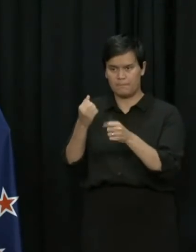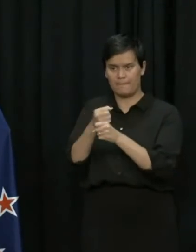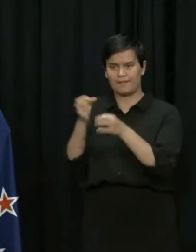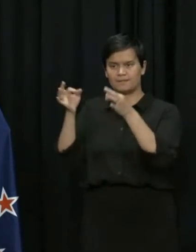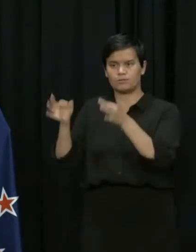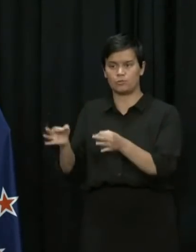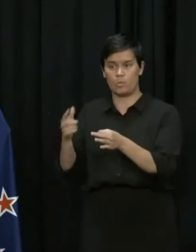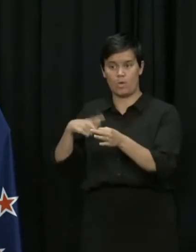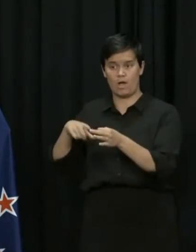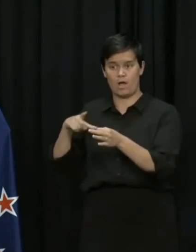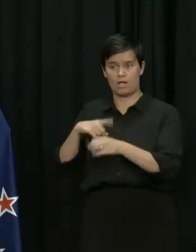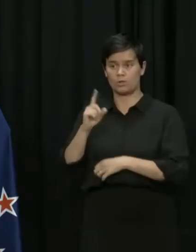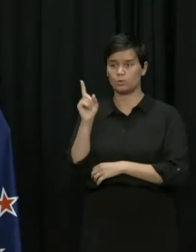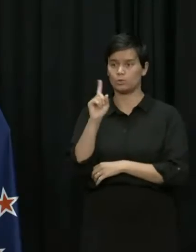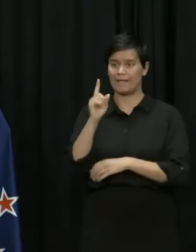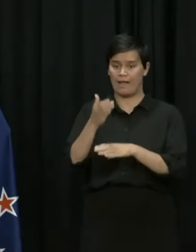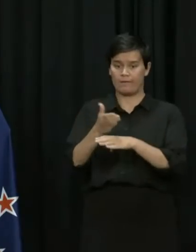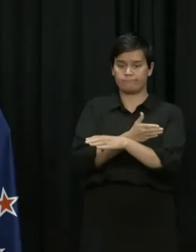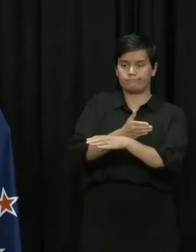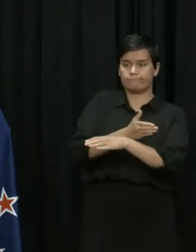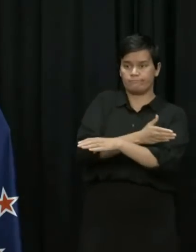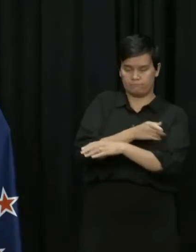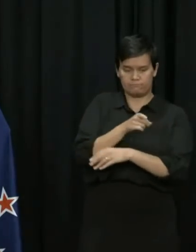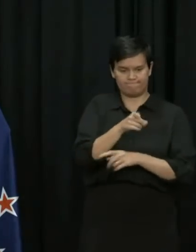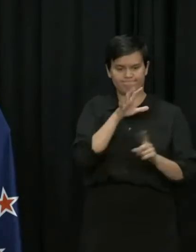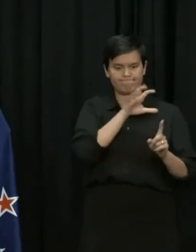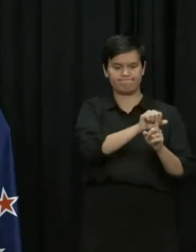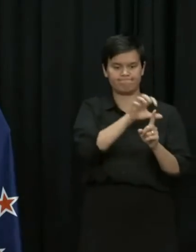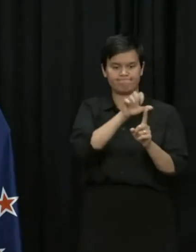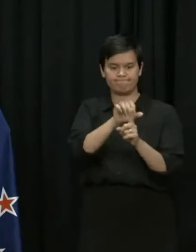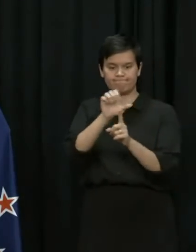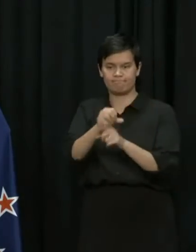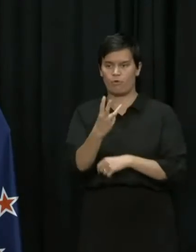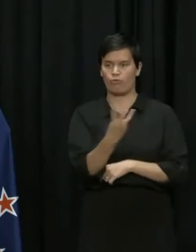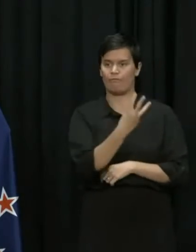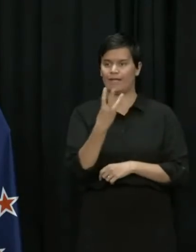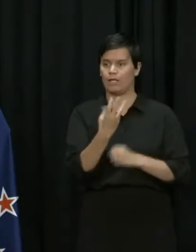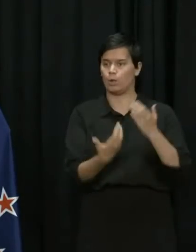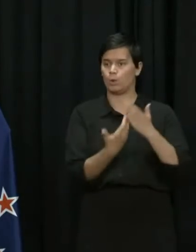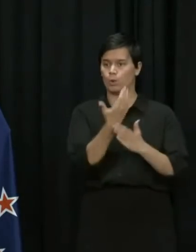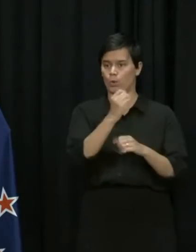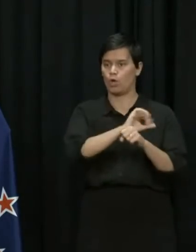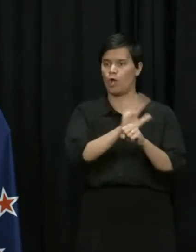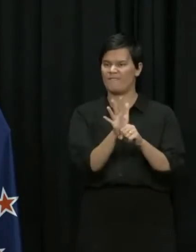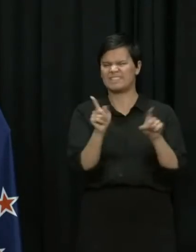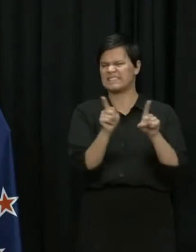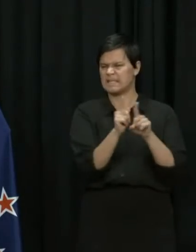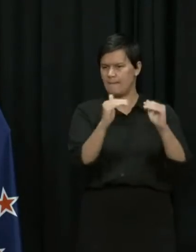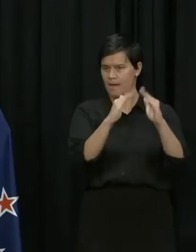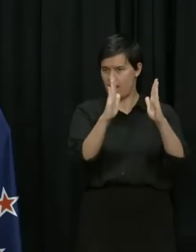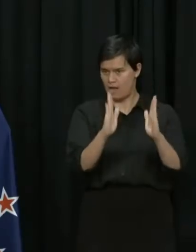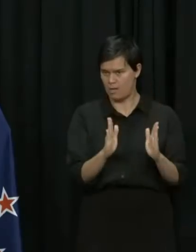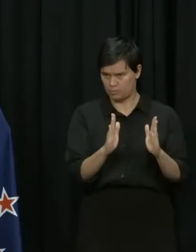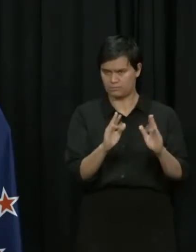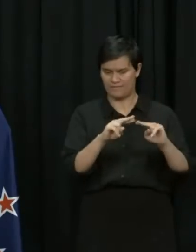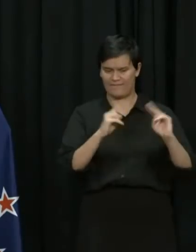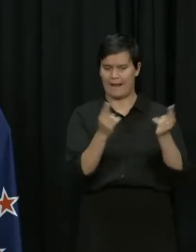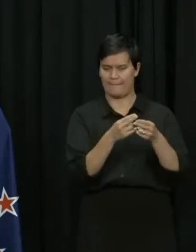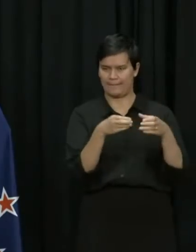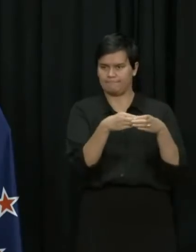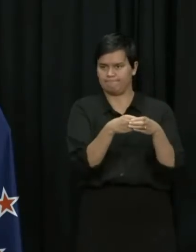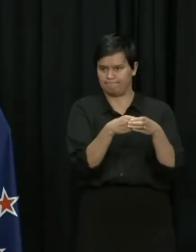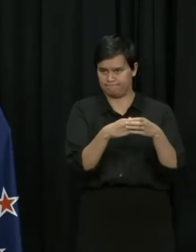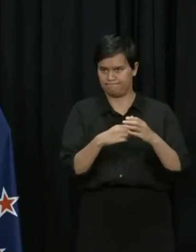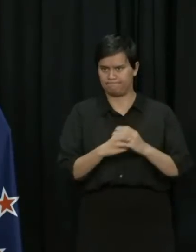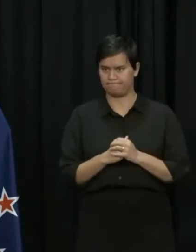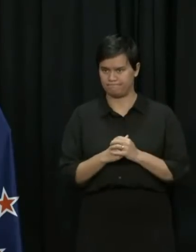reported earlier today within a household in Auckland. Shortly, I will ask Dr. Bloomfield to set out some further information